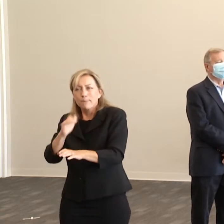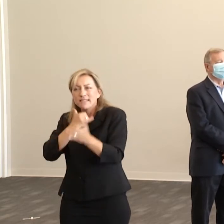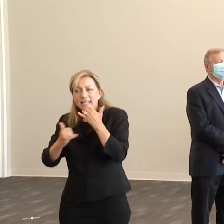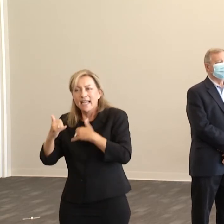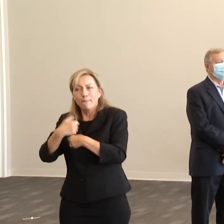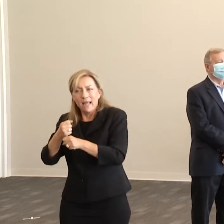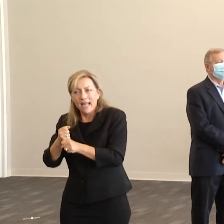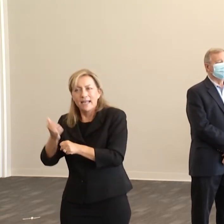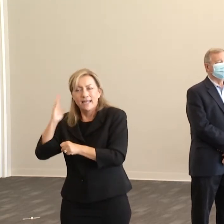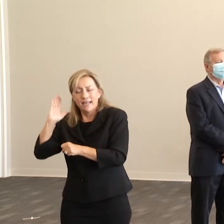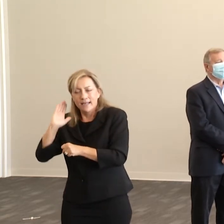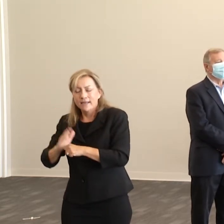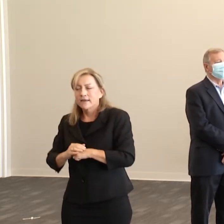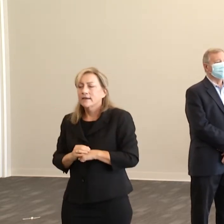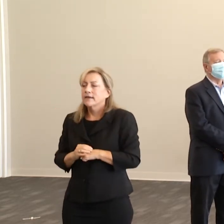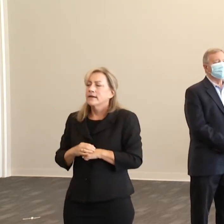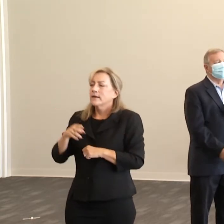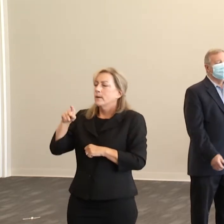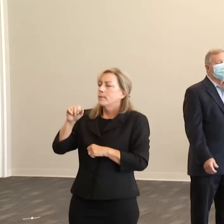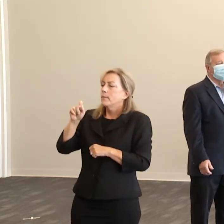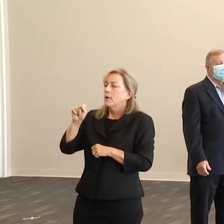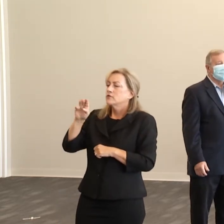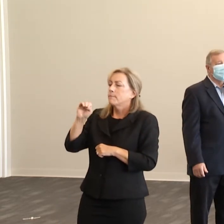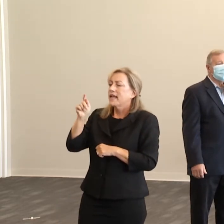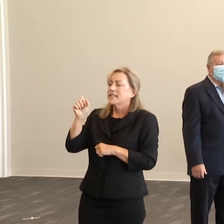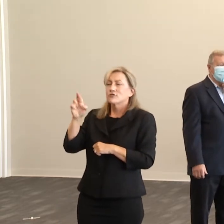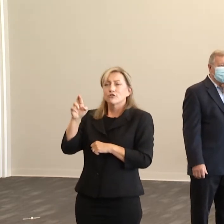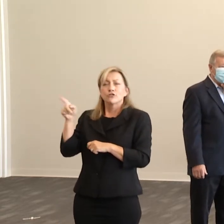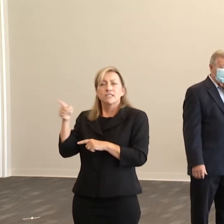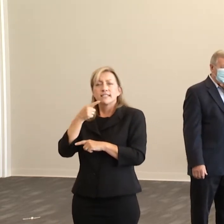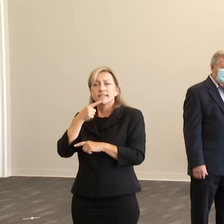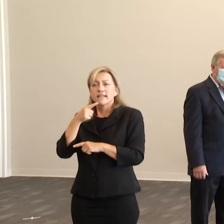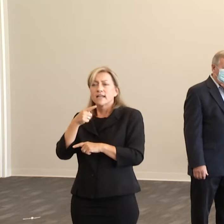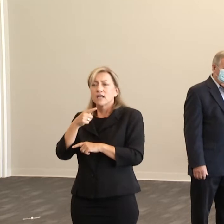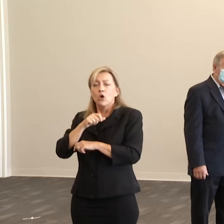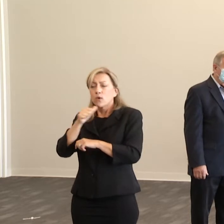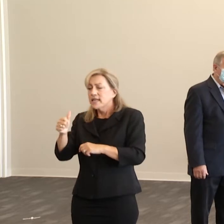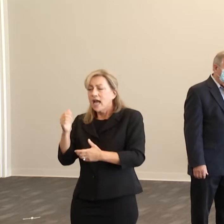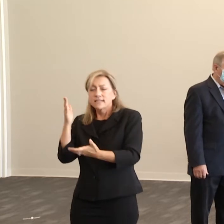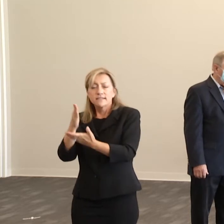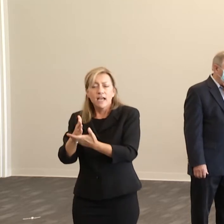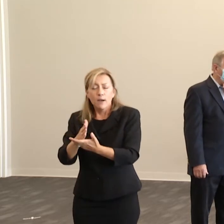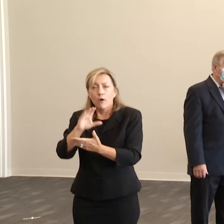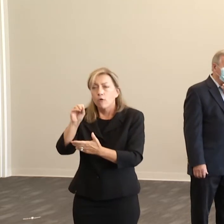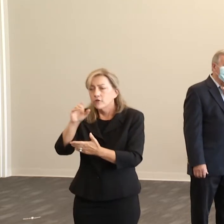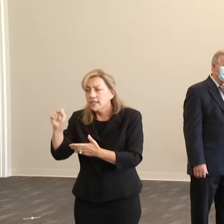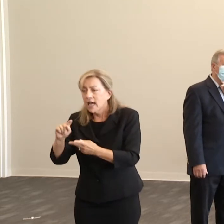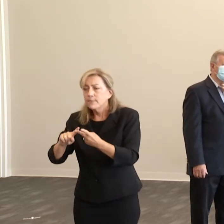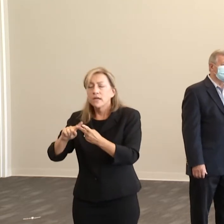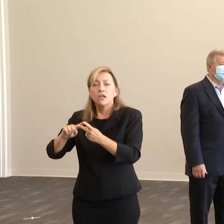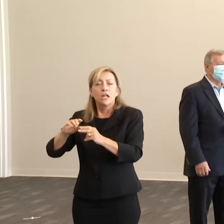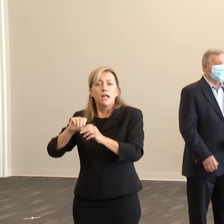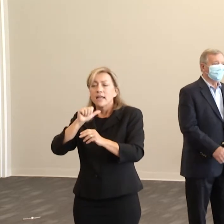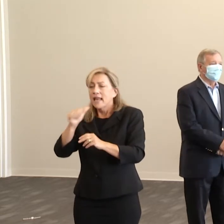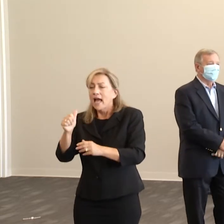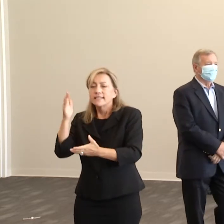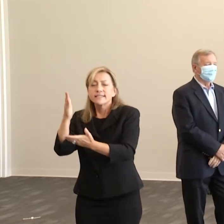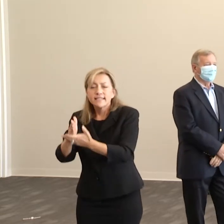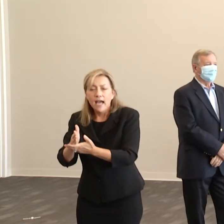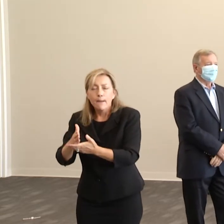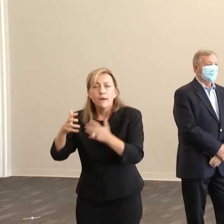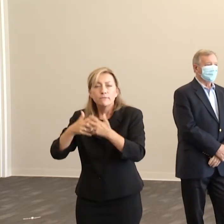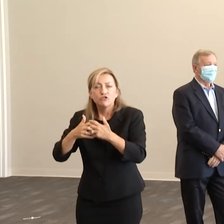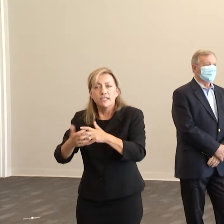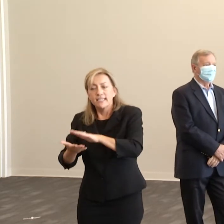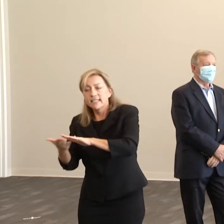that he would no longer block overtime, would no longer move machines down, he admitted that he was